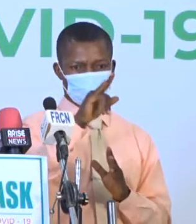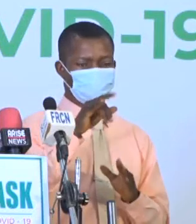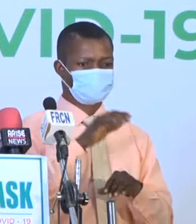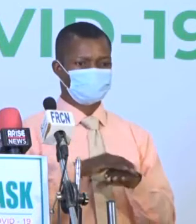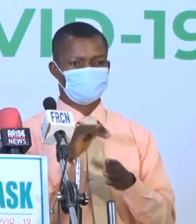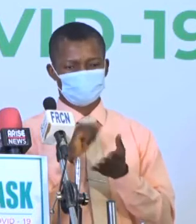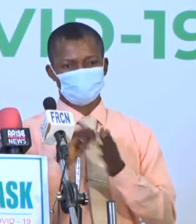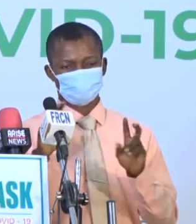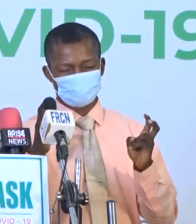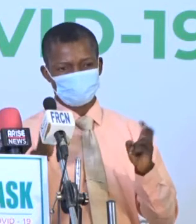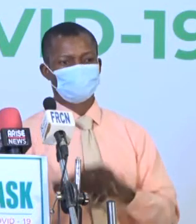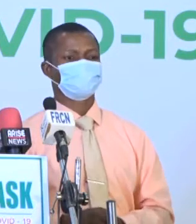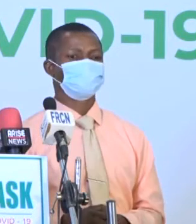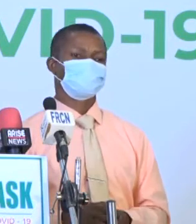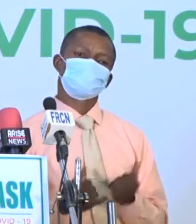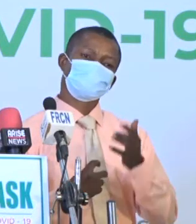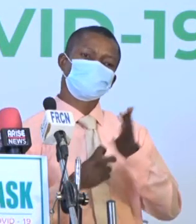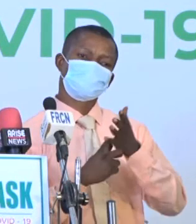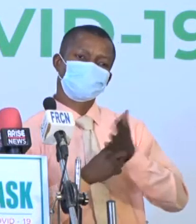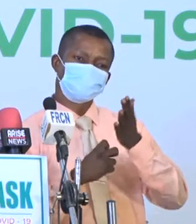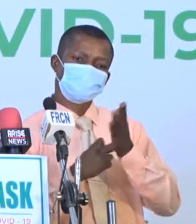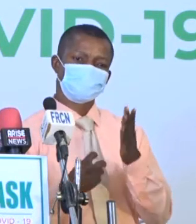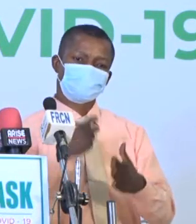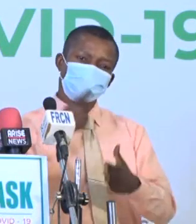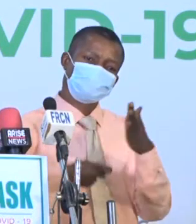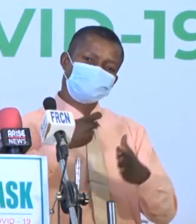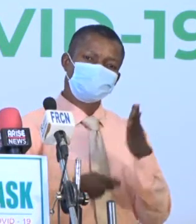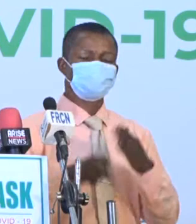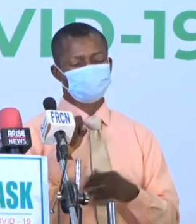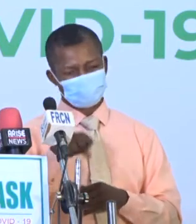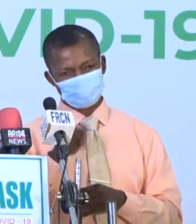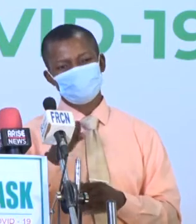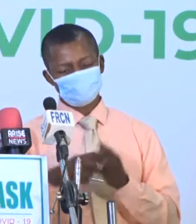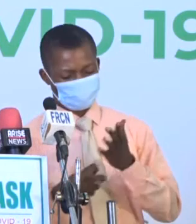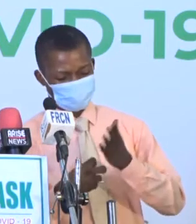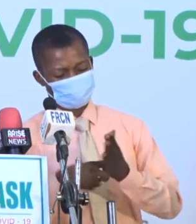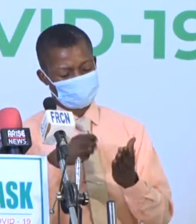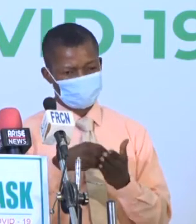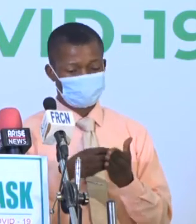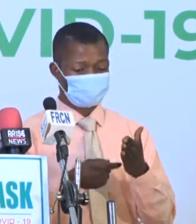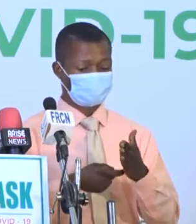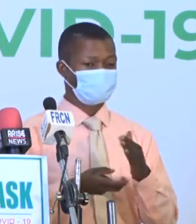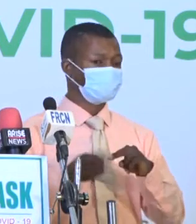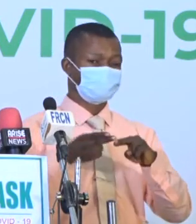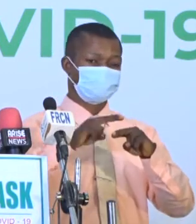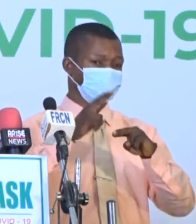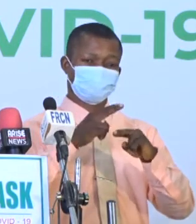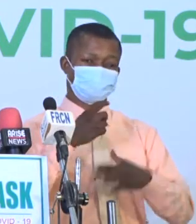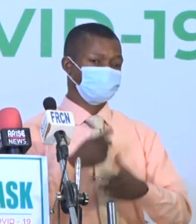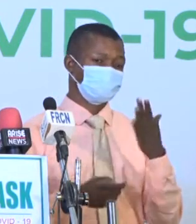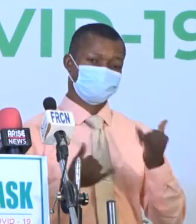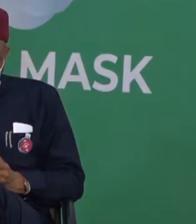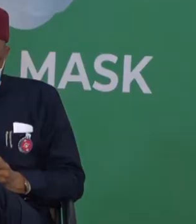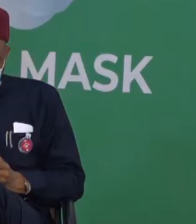The Director General, Nigerian Civil Aviation Authority, Captain Musa Nuhu, says the bailout for airline operators is a